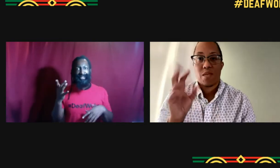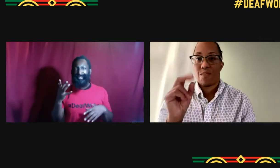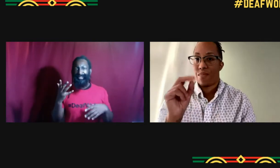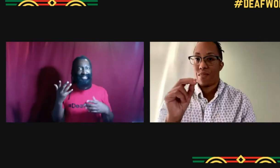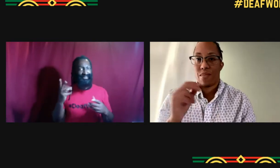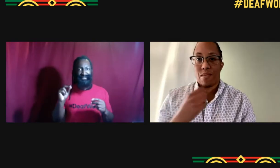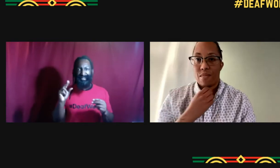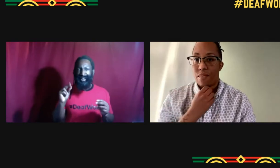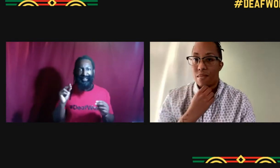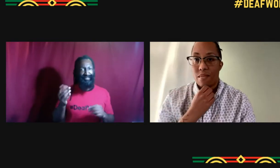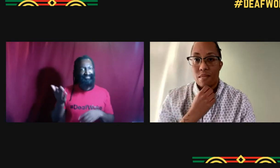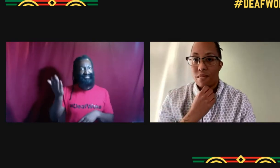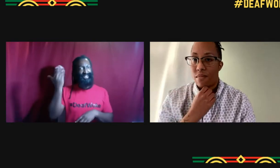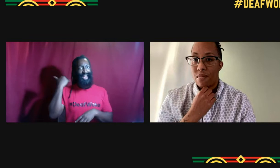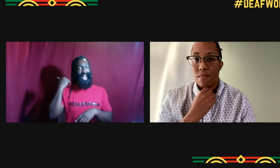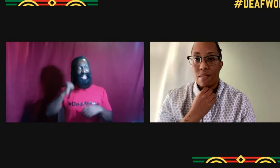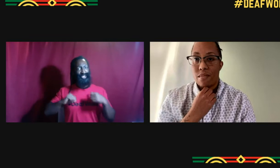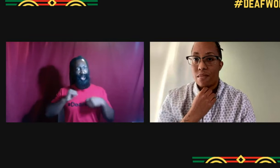Mm-mm. It's not free.